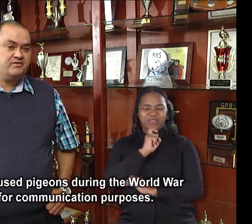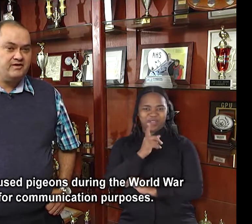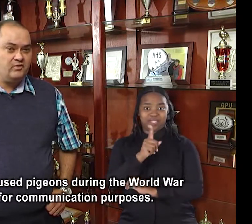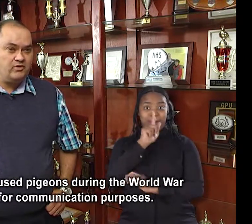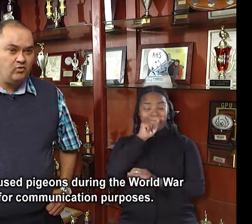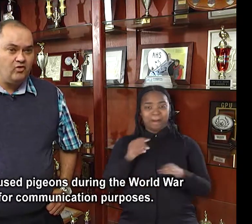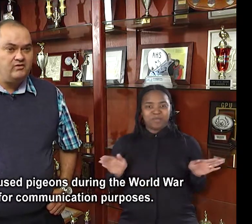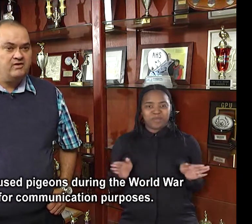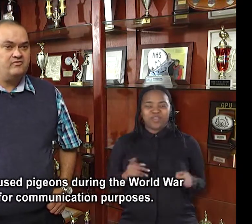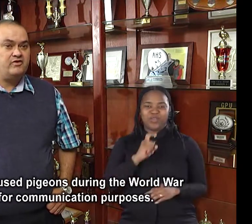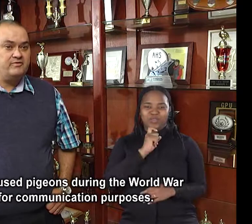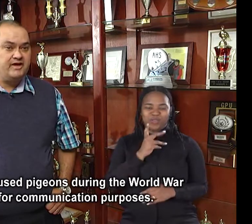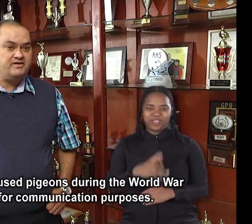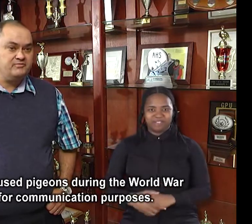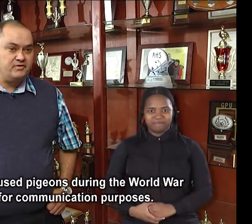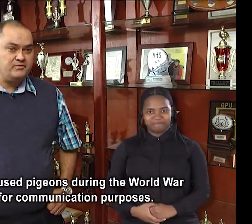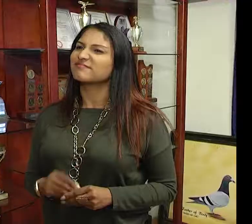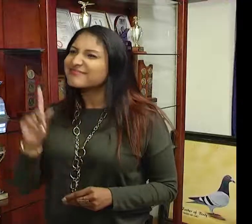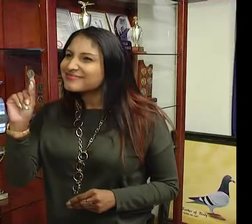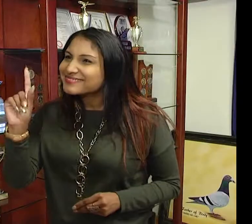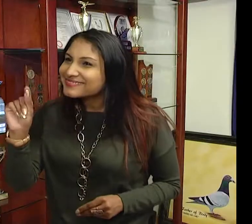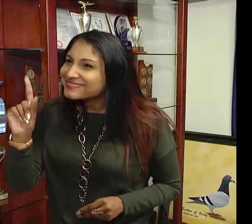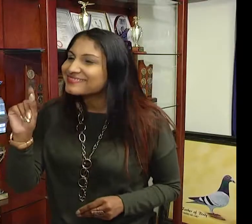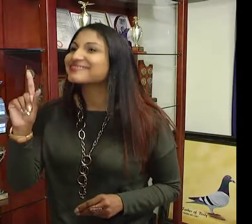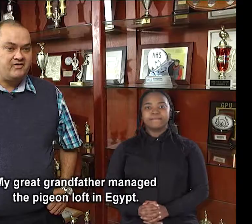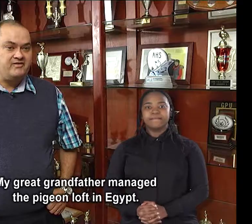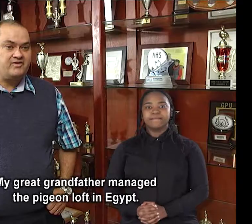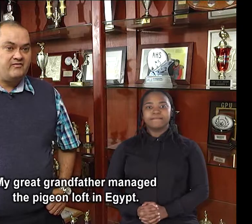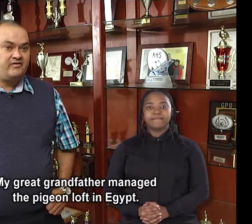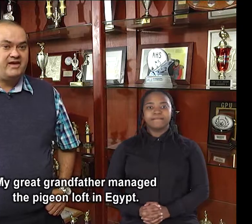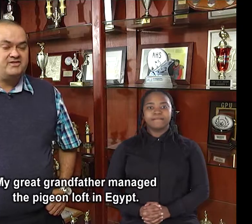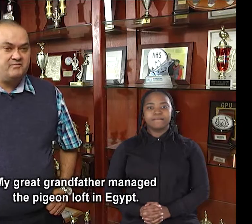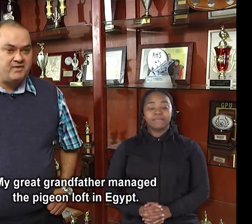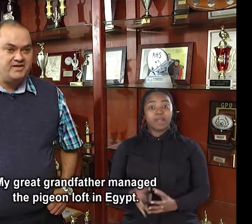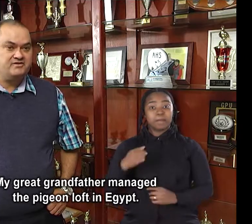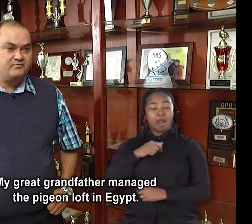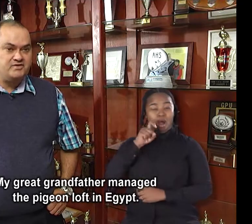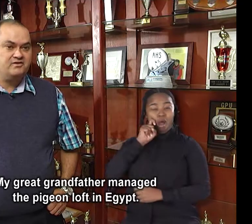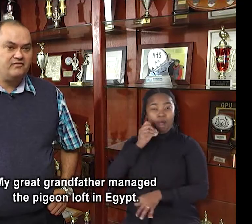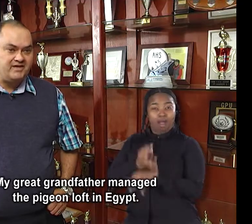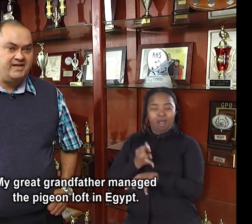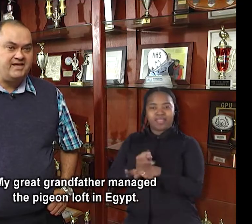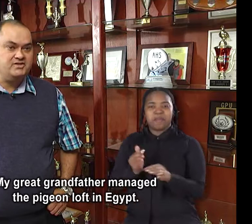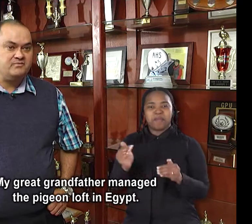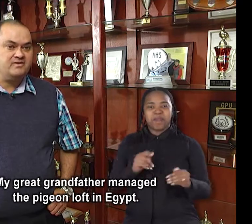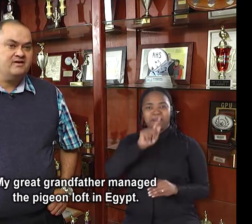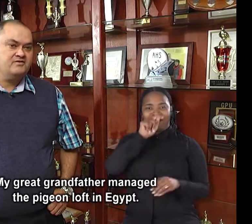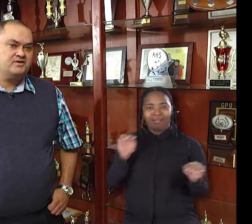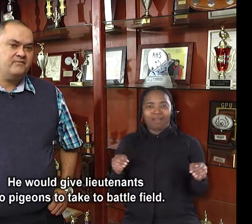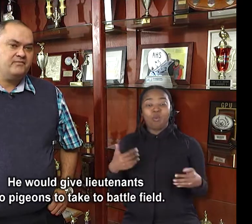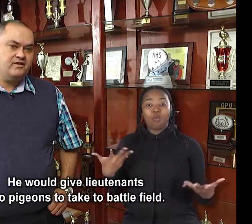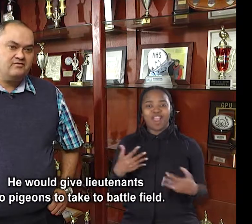pigeons that you will know in the World War for communication purposes. So my great-grandfather actually managed the pigeon loft in